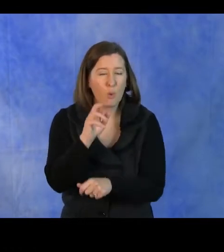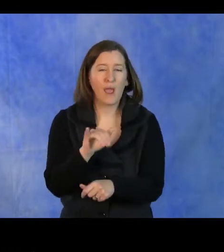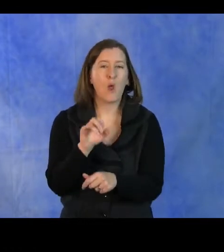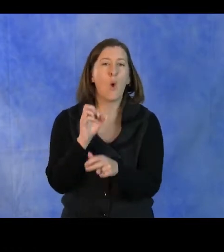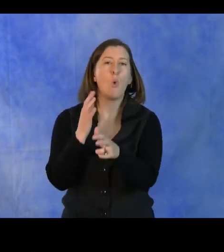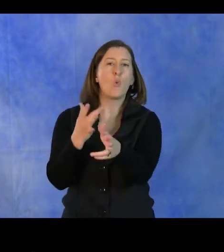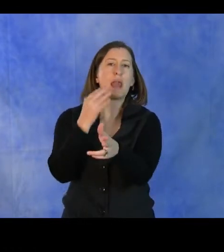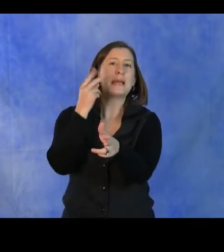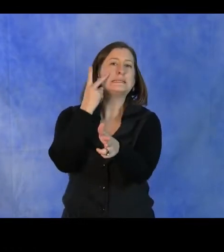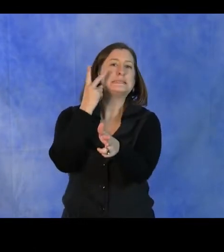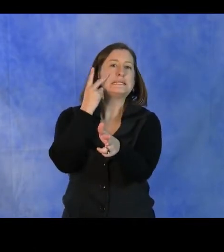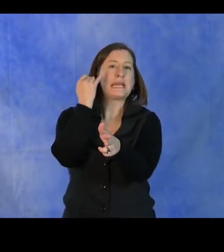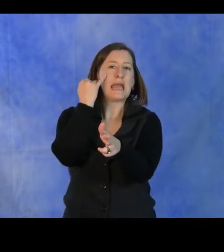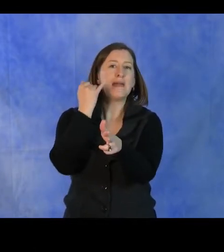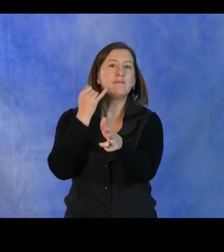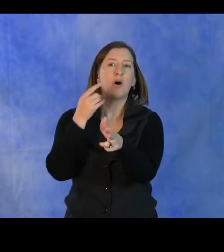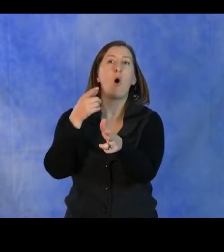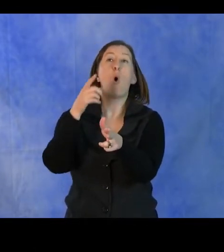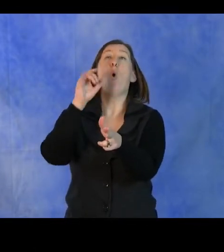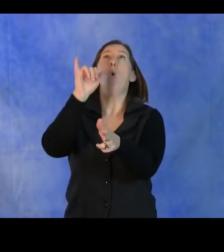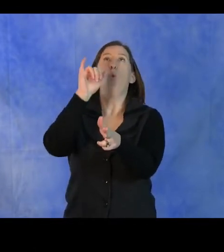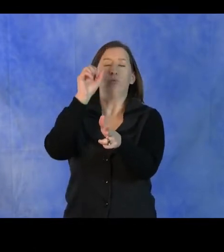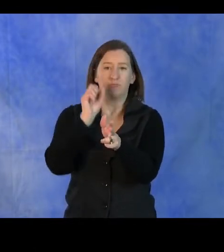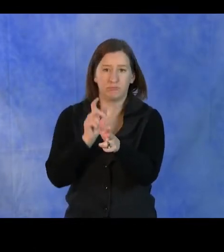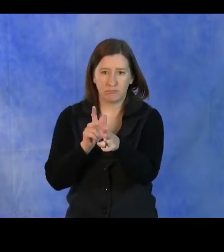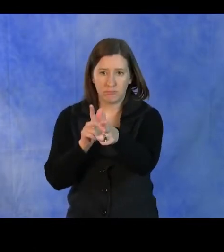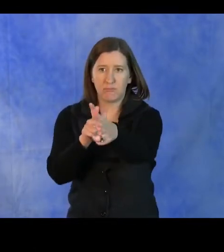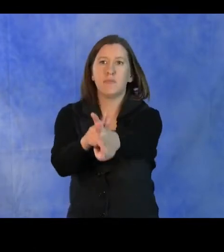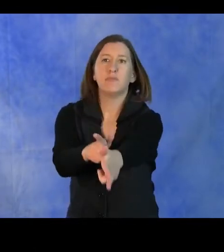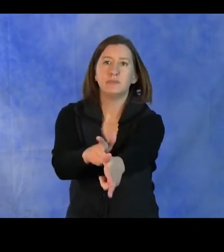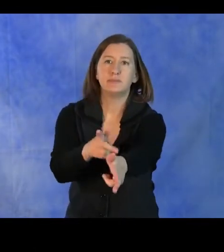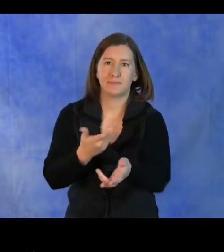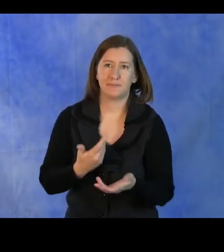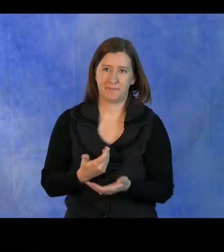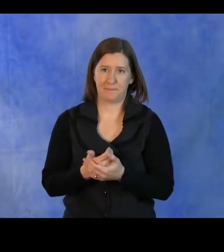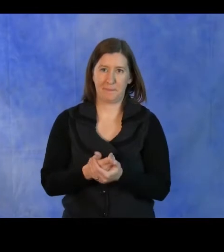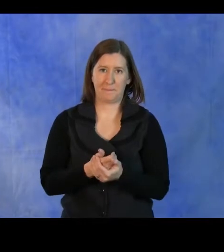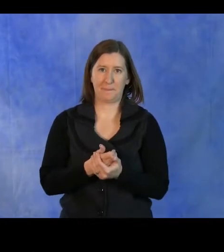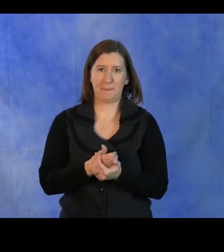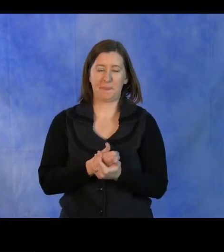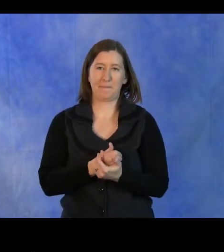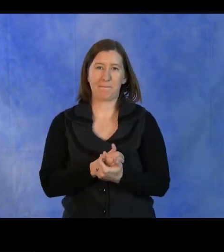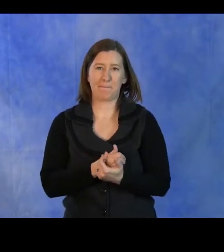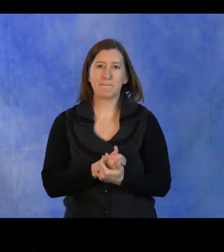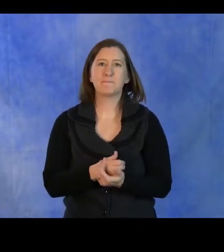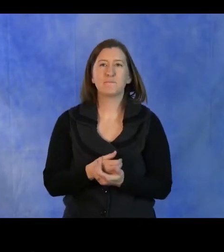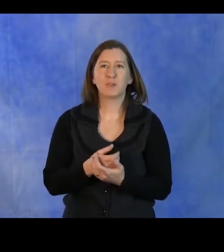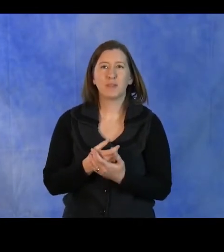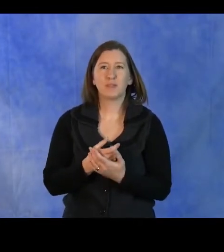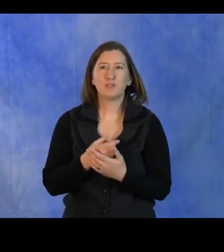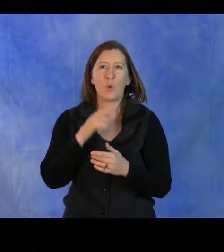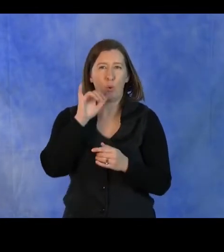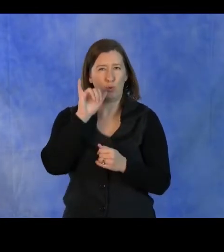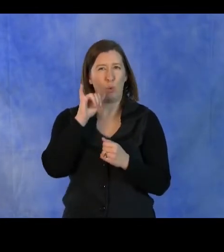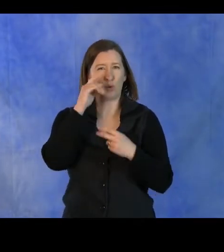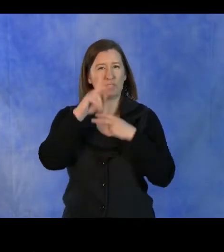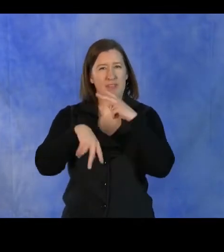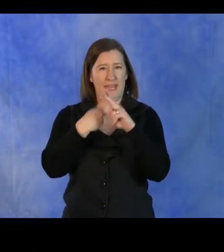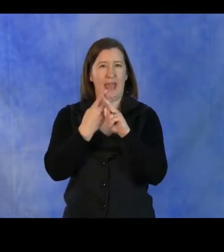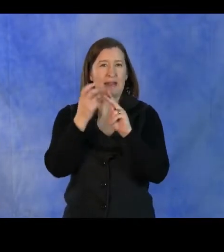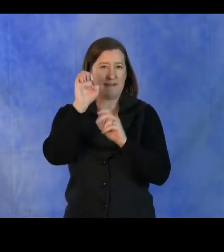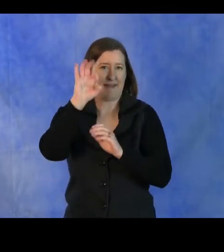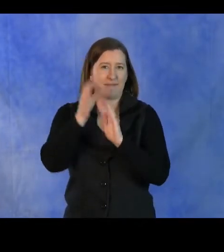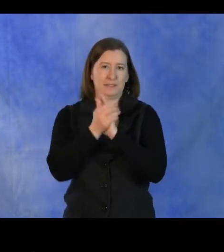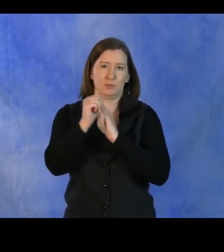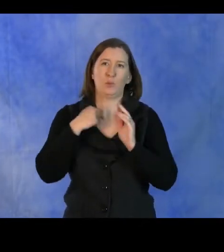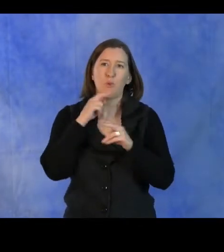green, and then the person doesn't go, then, do you honk right away, or do you let them take the